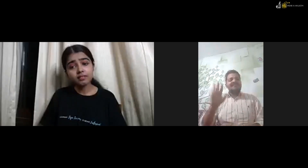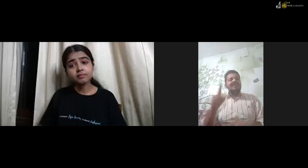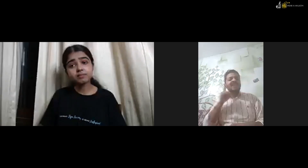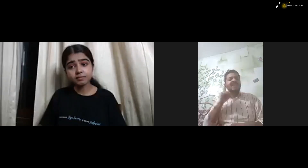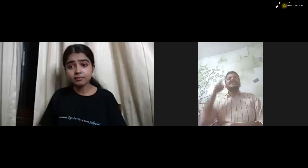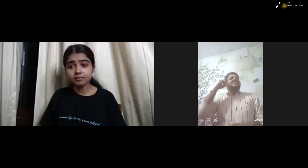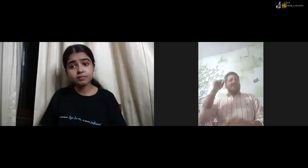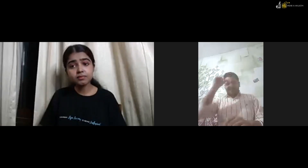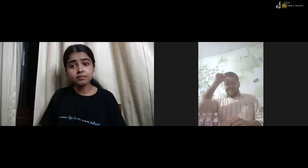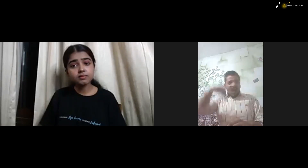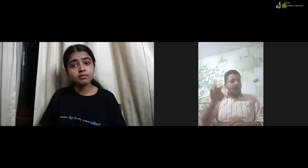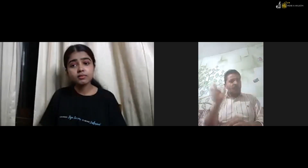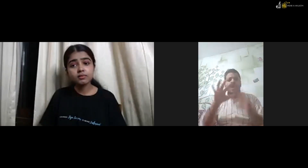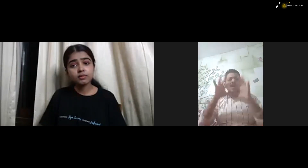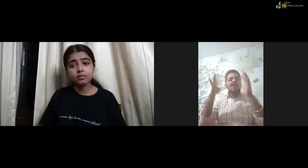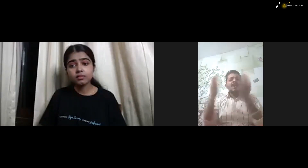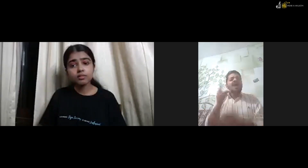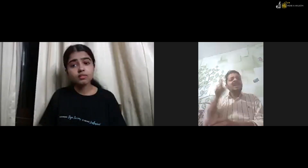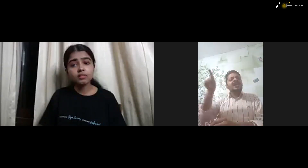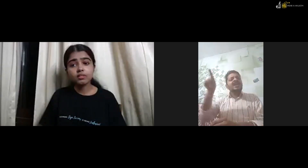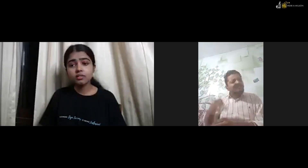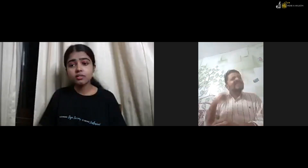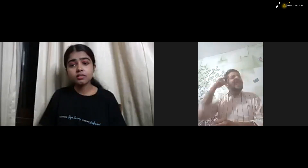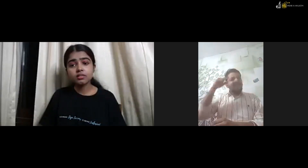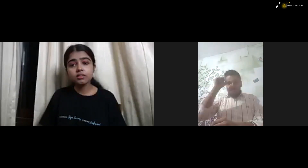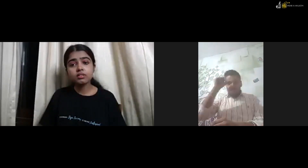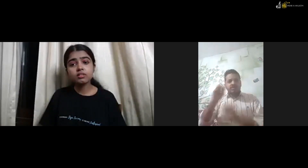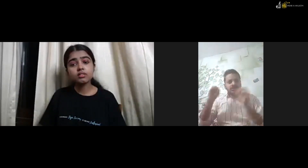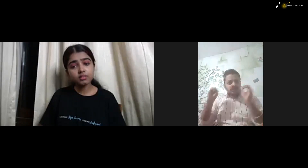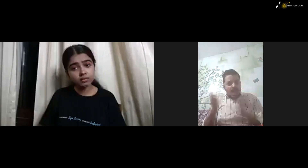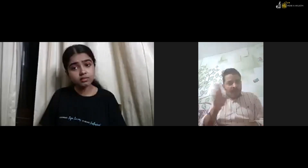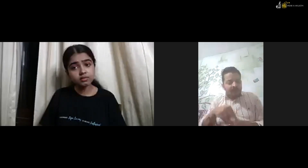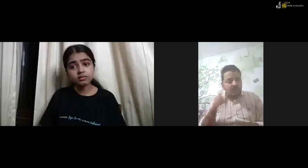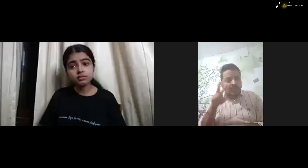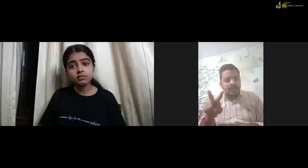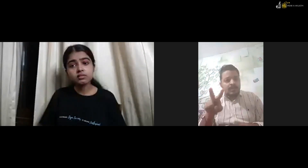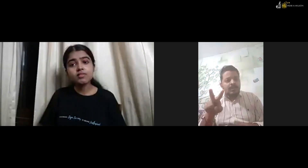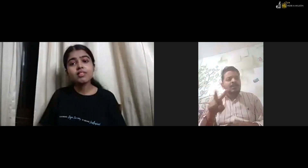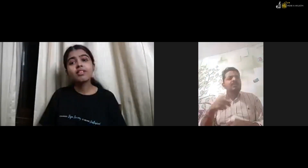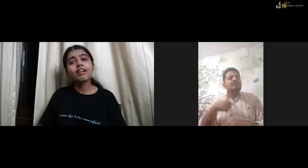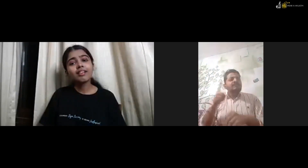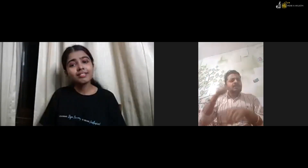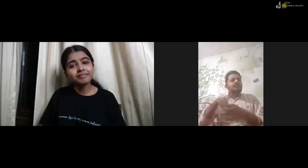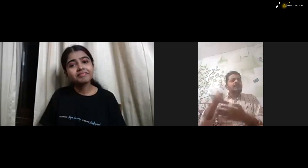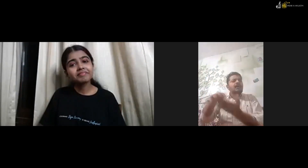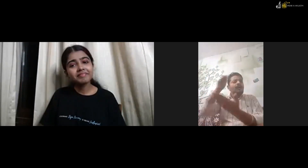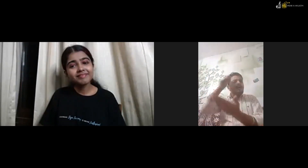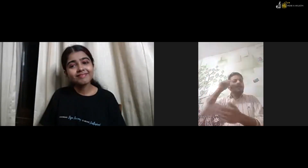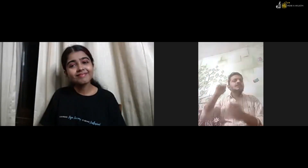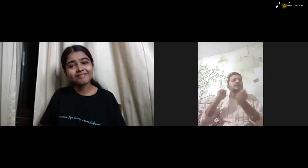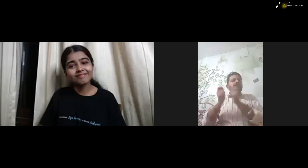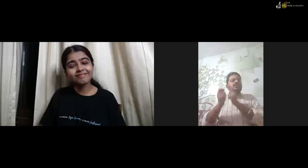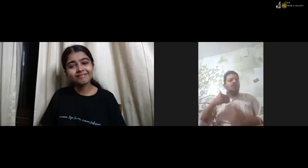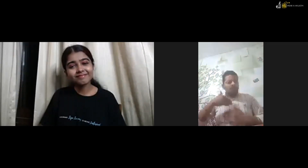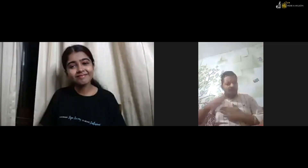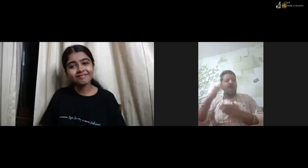honestly couldn't believe. I've seen there's so many lawyers, but in India, I've not seen any, deaf person and a woman. And I saw and I was like, this